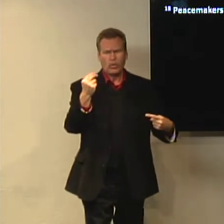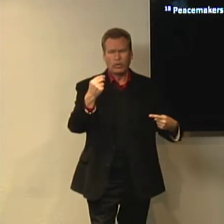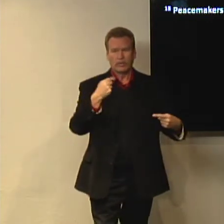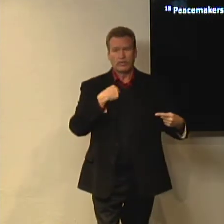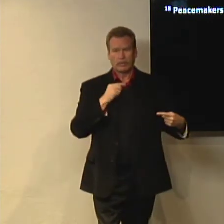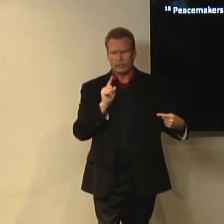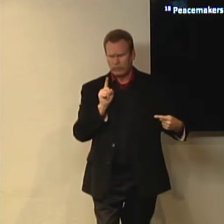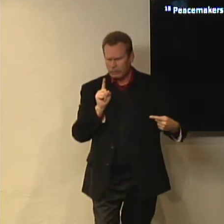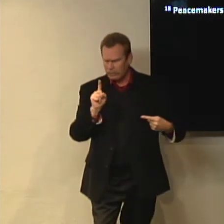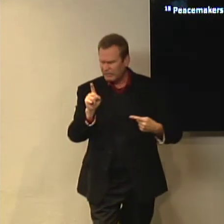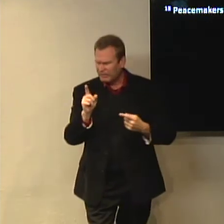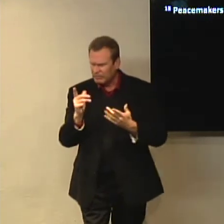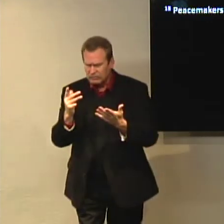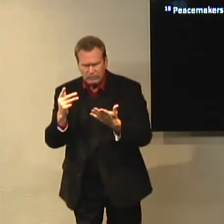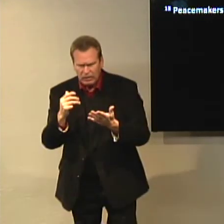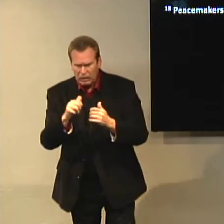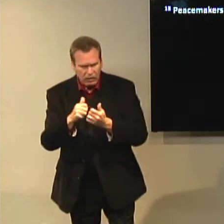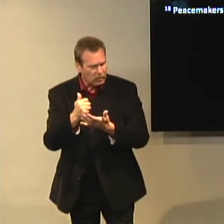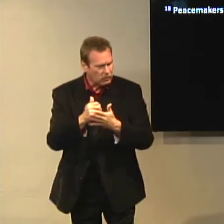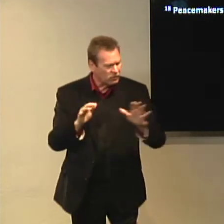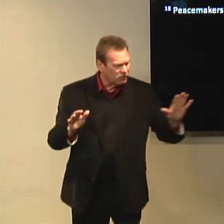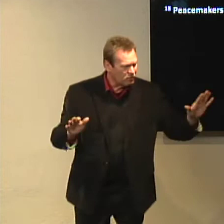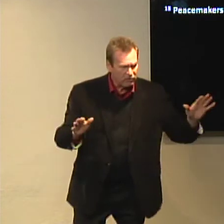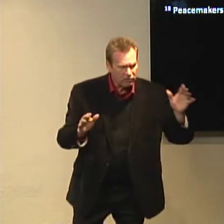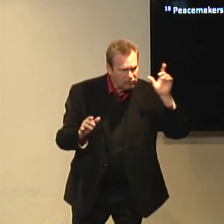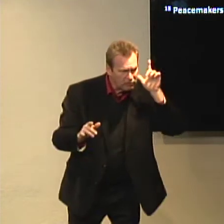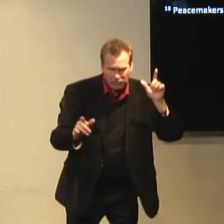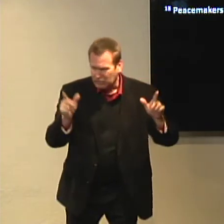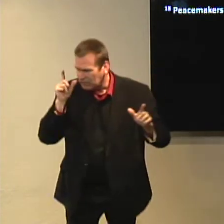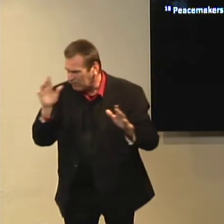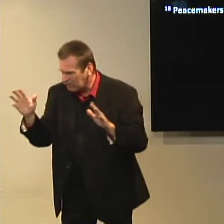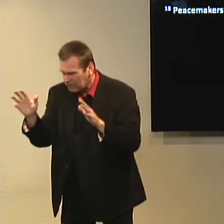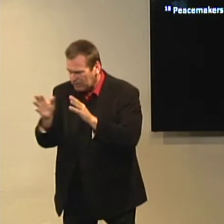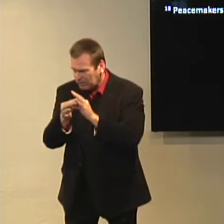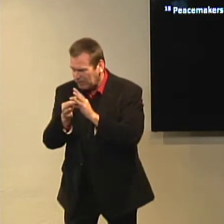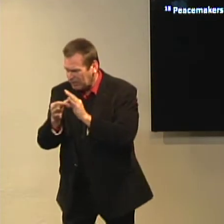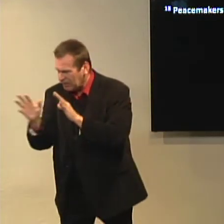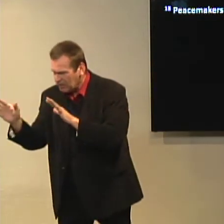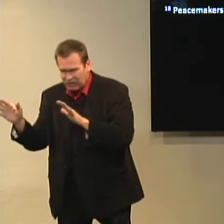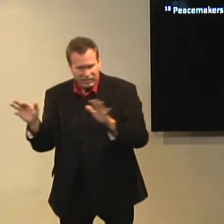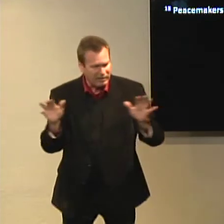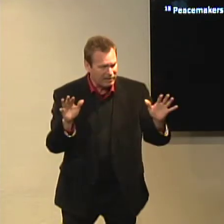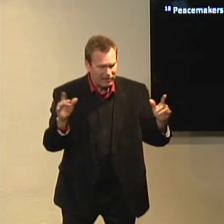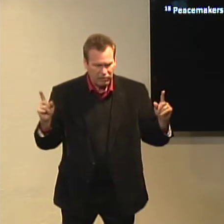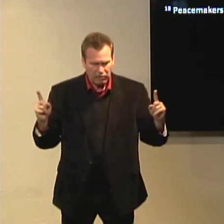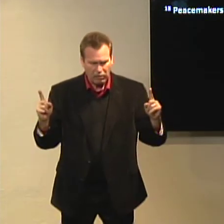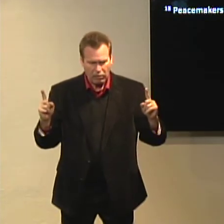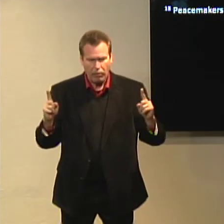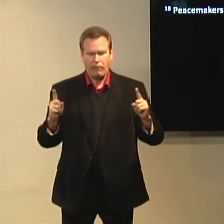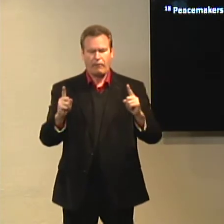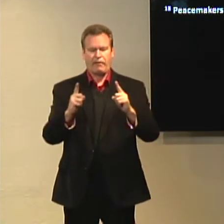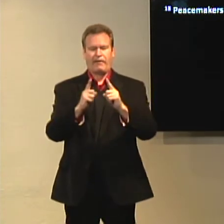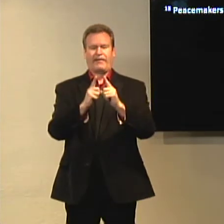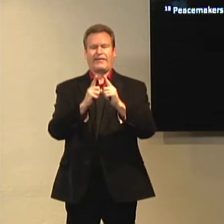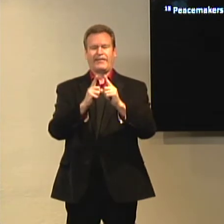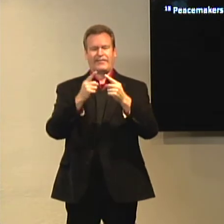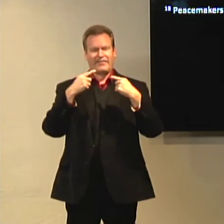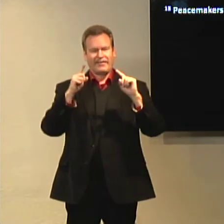arguing. So you go to them and you listen to both sides of the story. And then perhaps you can